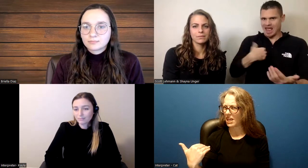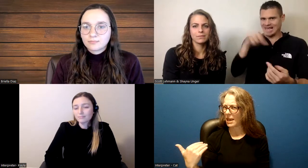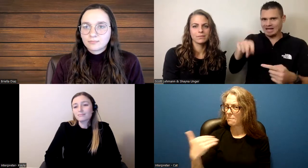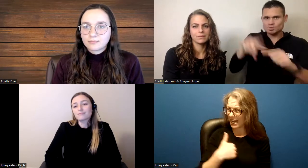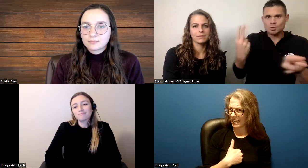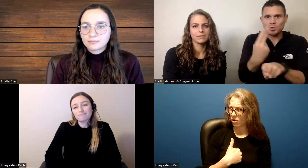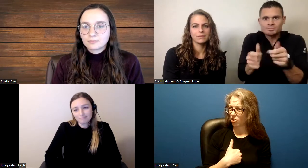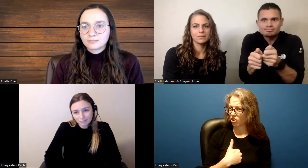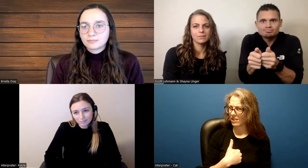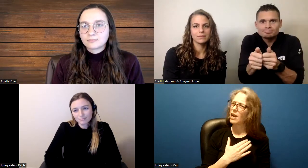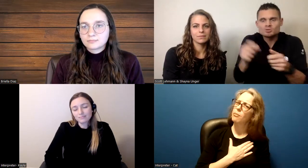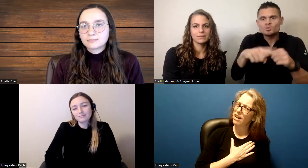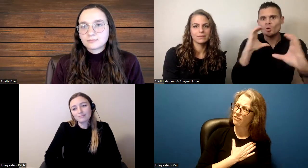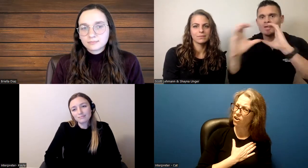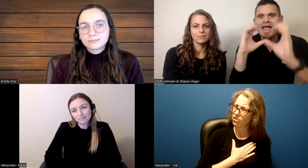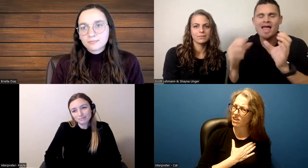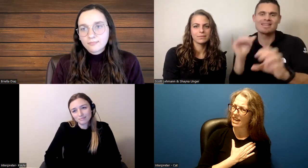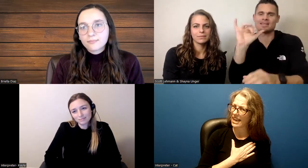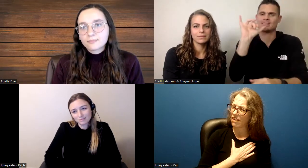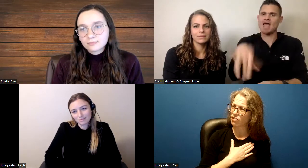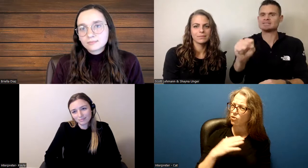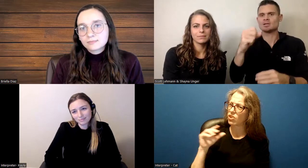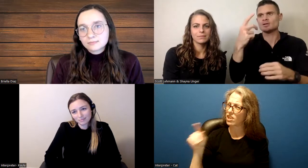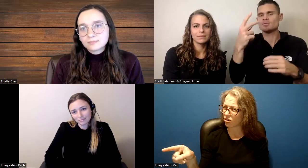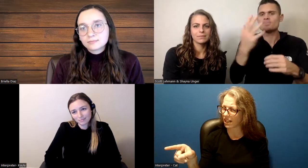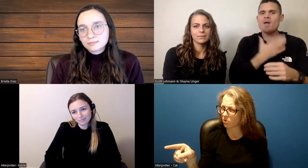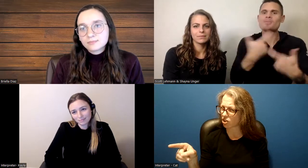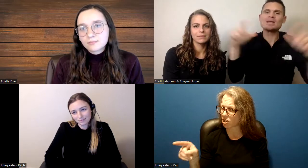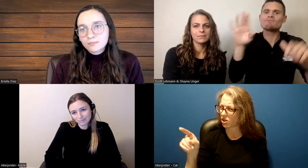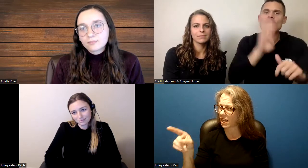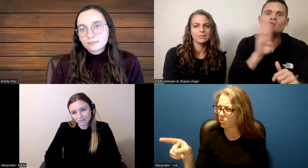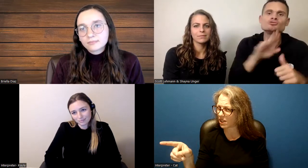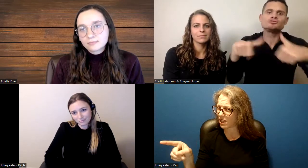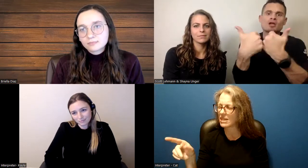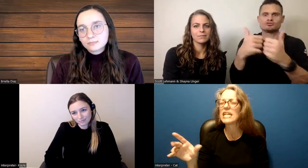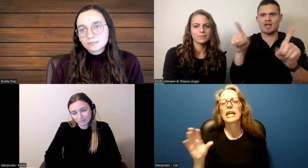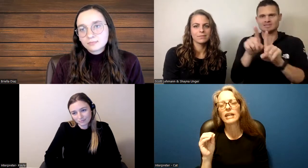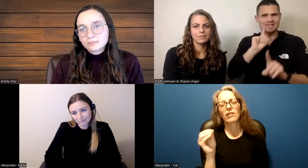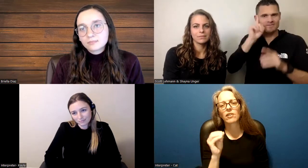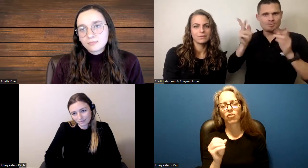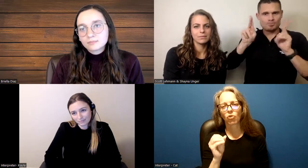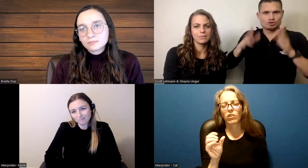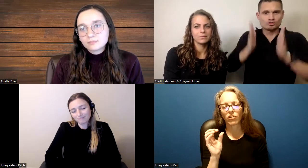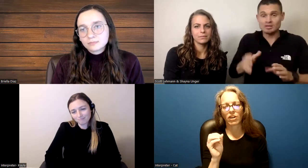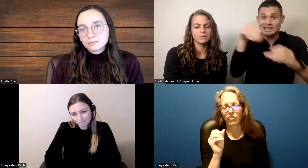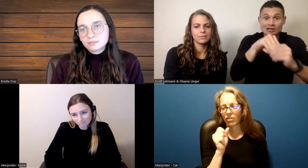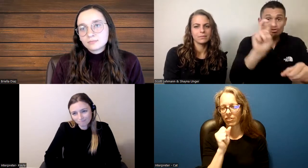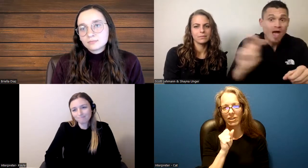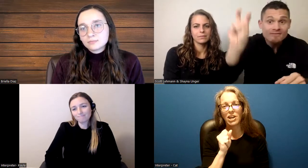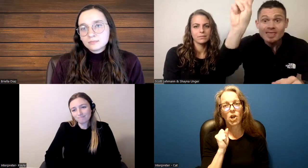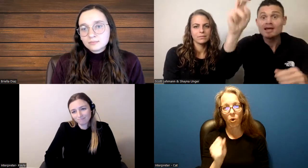me in my language, it's now my fault, and I have to use their language to communicate with them. It's a source